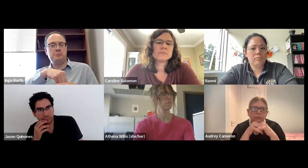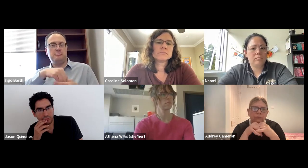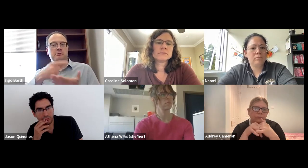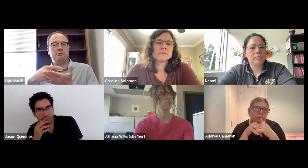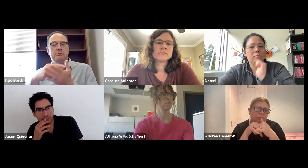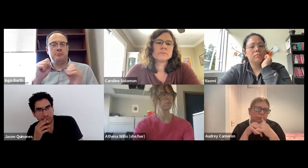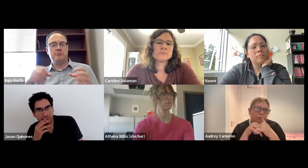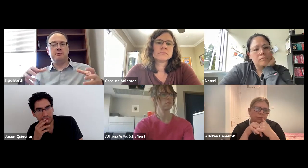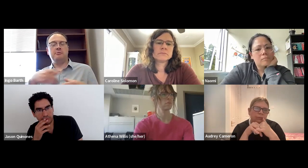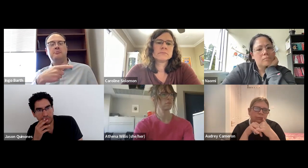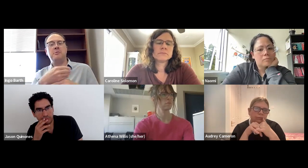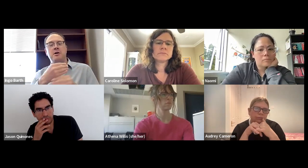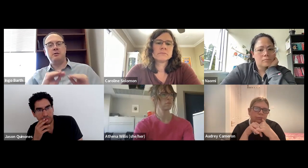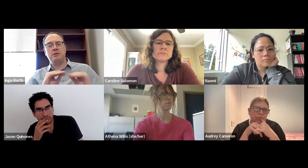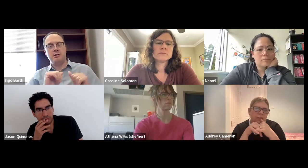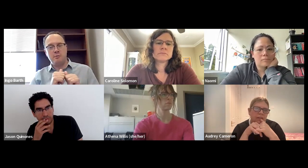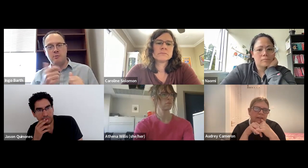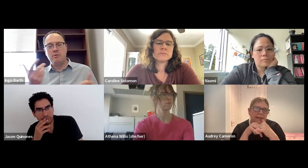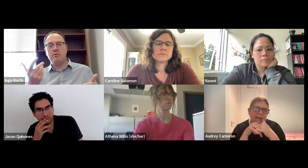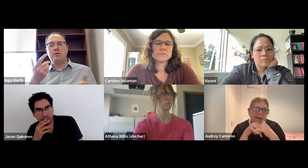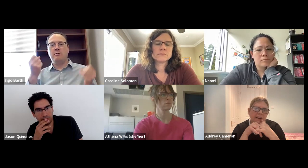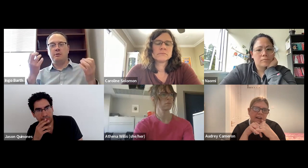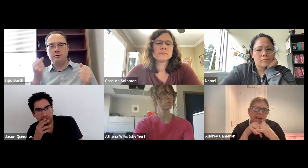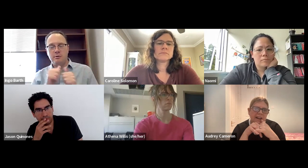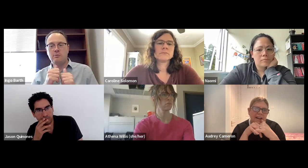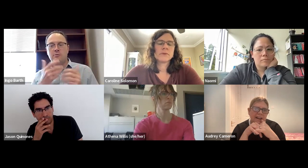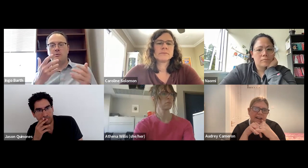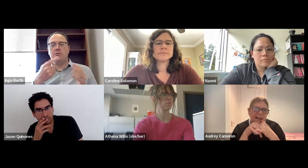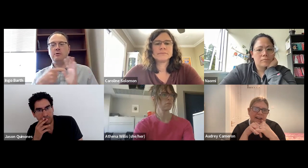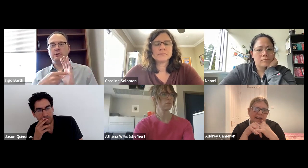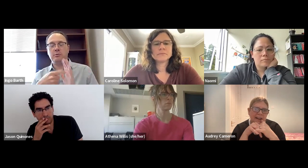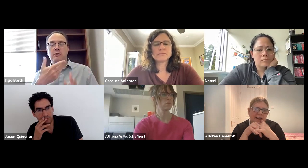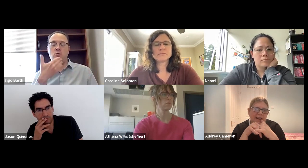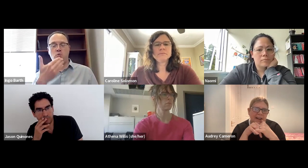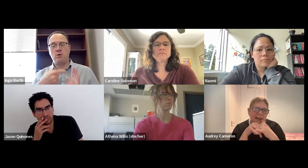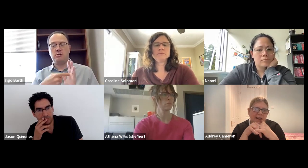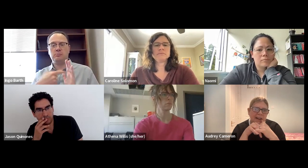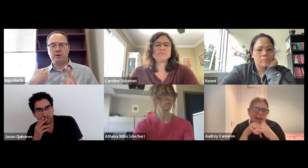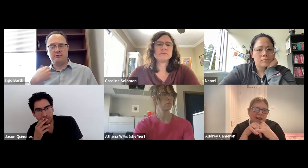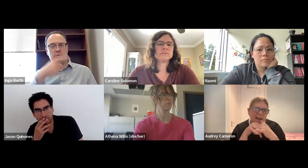Maybe we can include just a few linguistics in our group and talk with them about how math would be taught and whatnot.